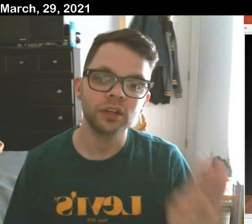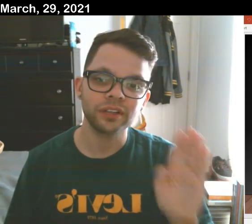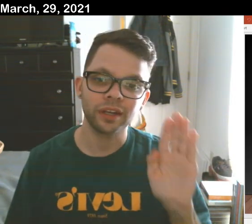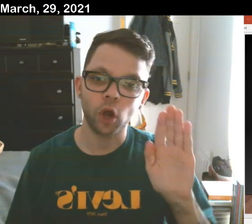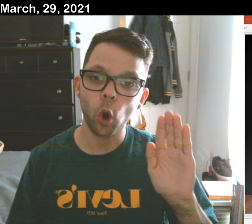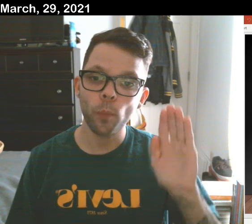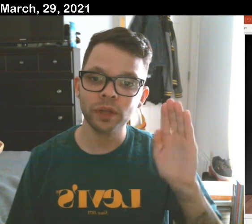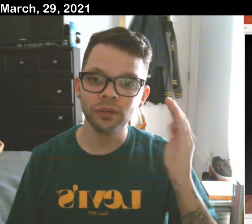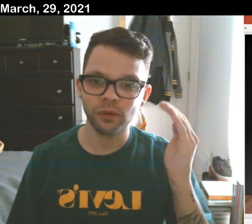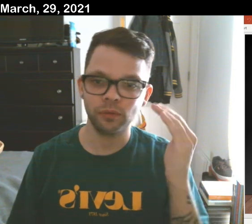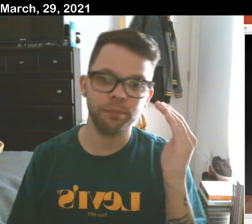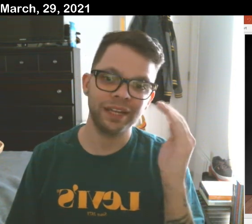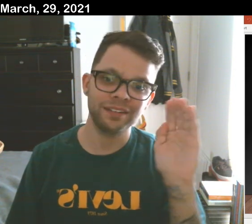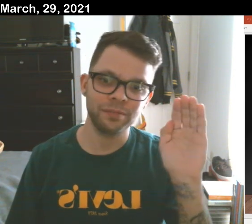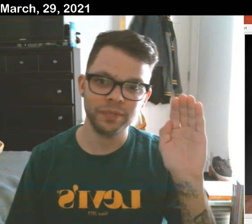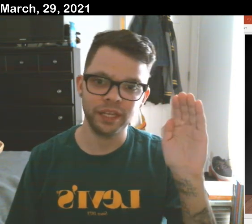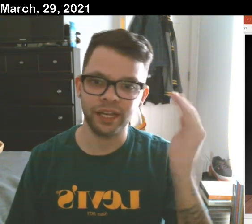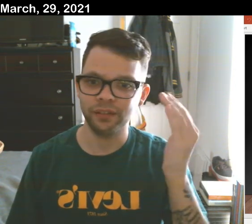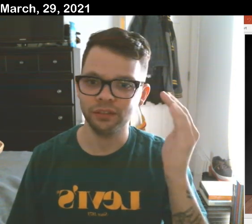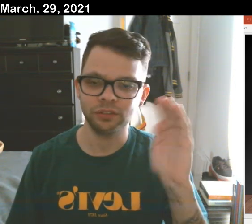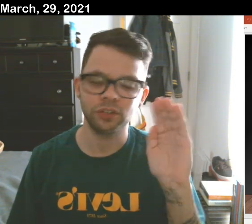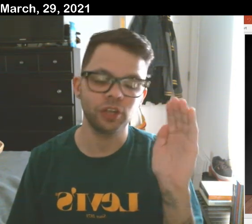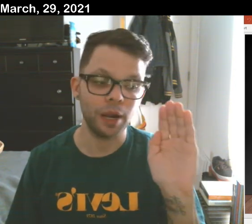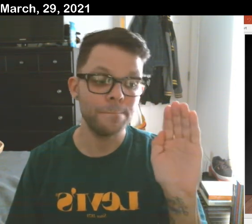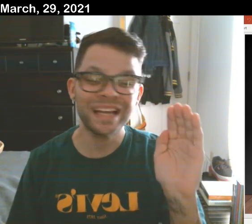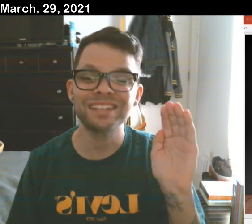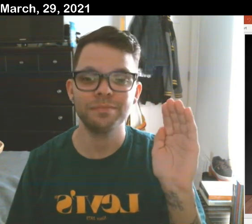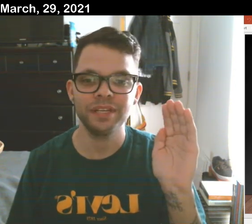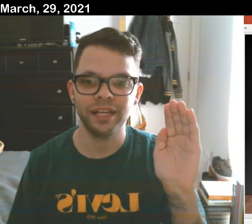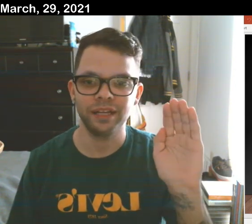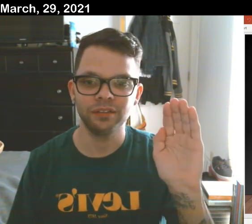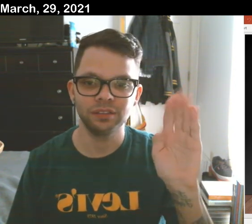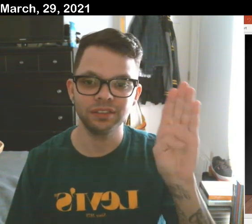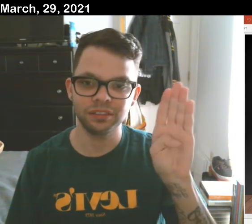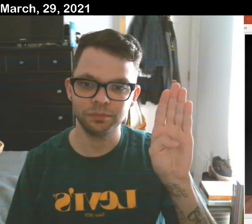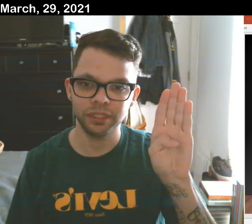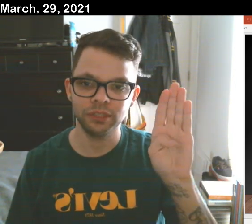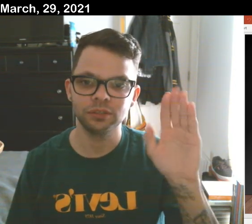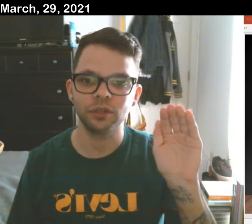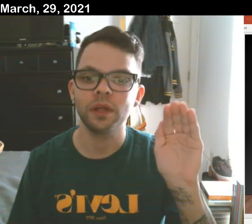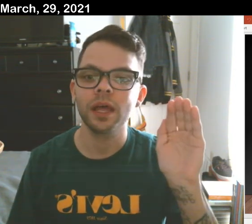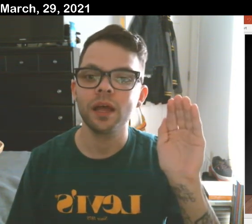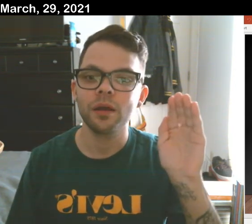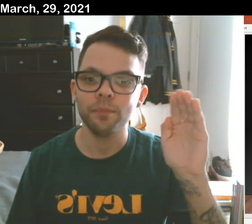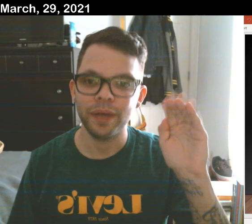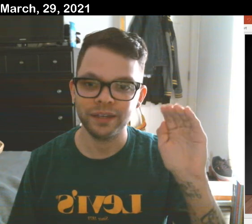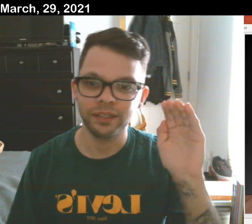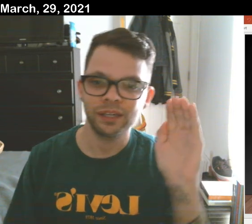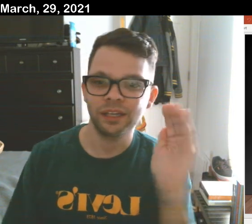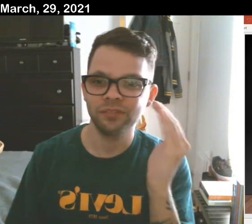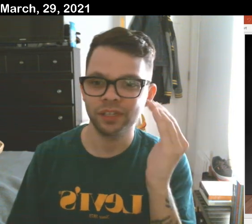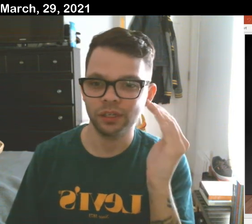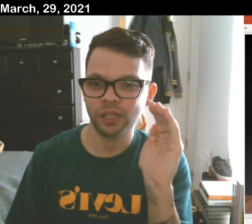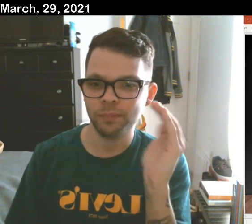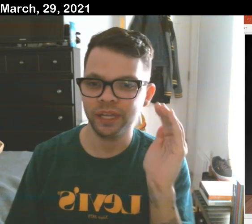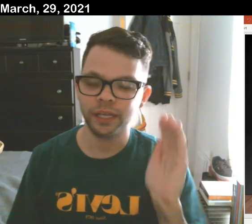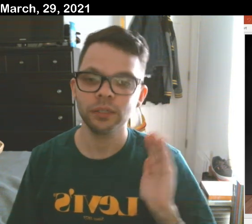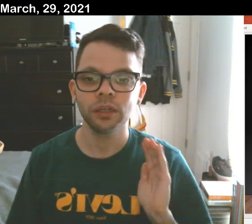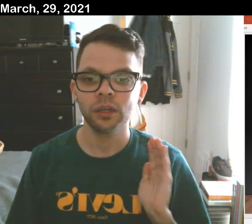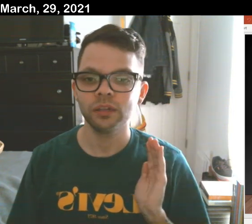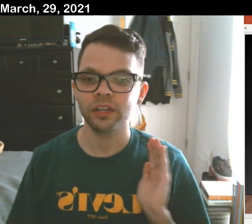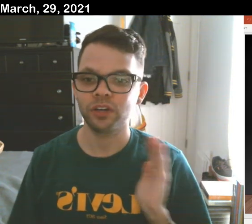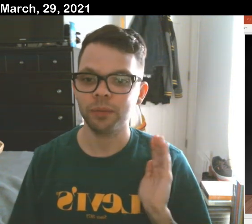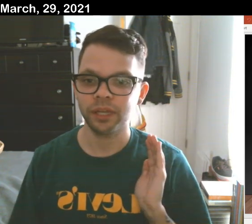Our, you're going to take an open bent B hand, or sorry, a bent B hand, because this is B. So bend it kind of like a cupped